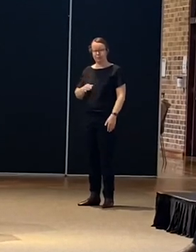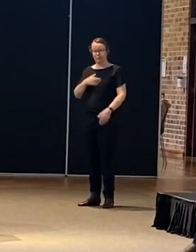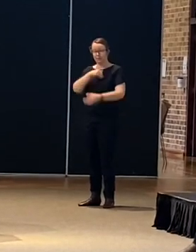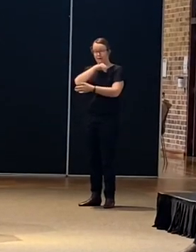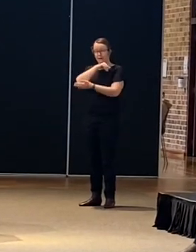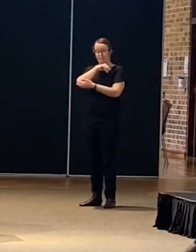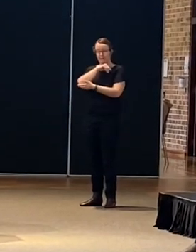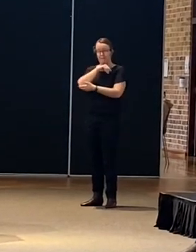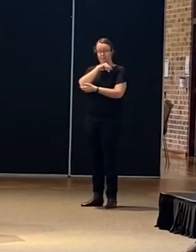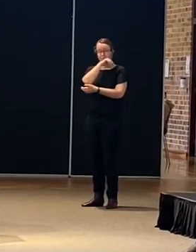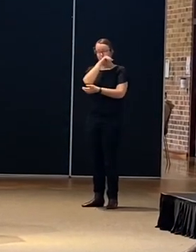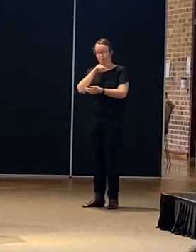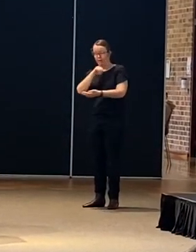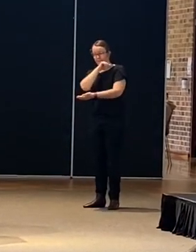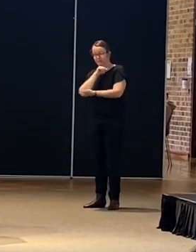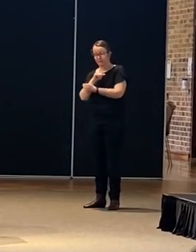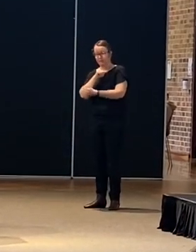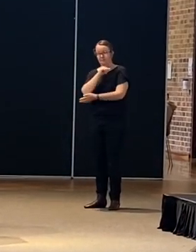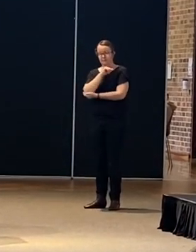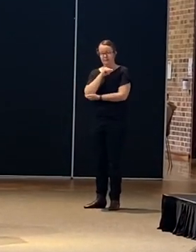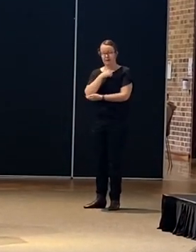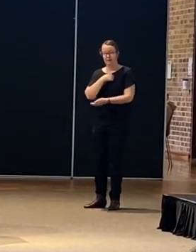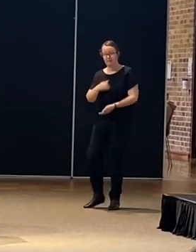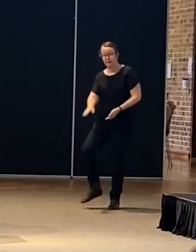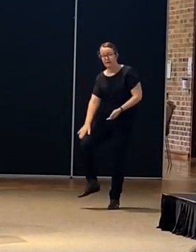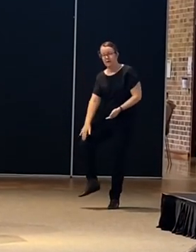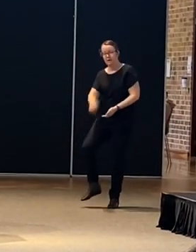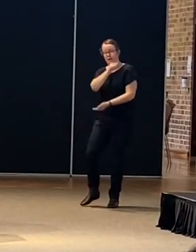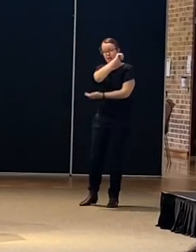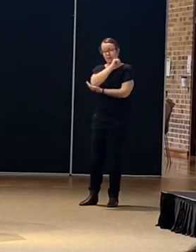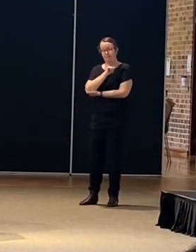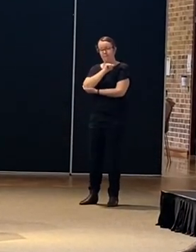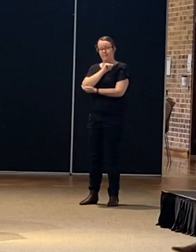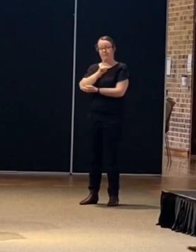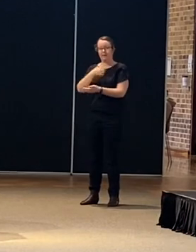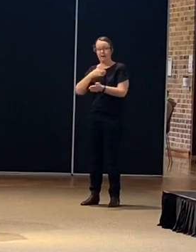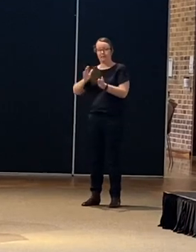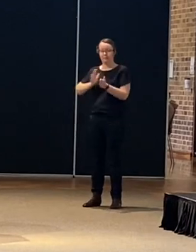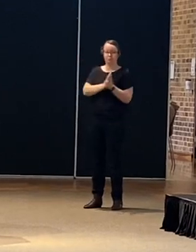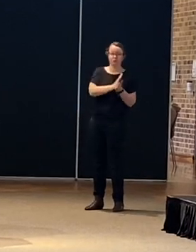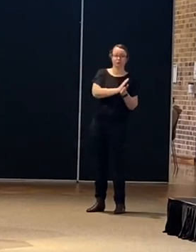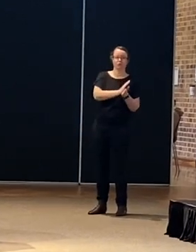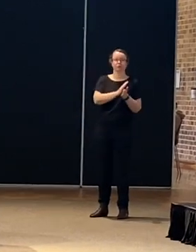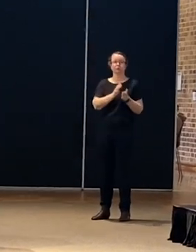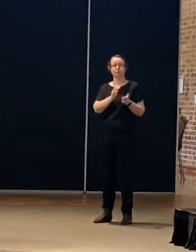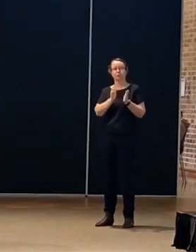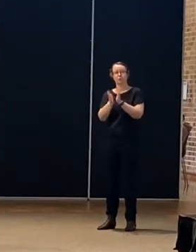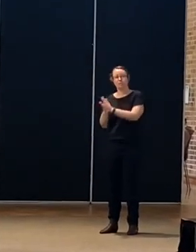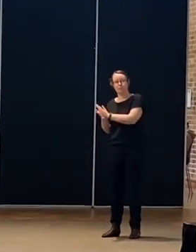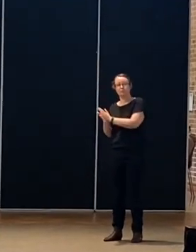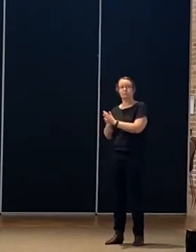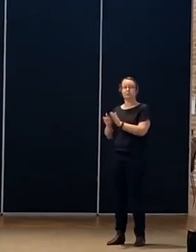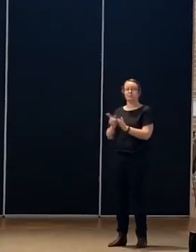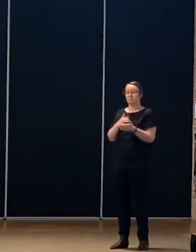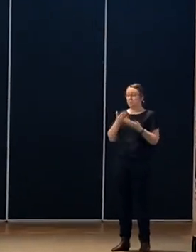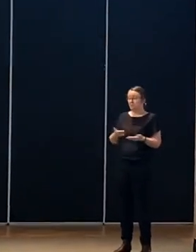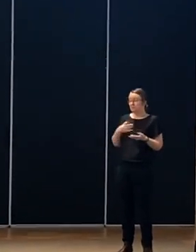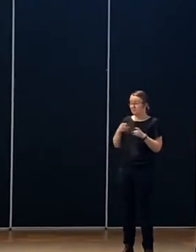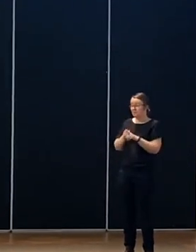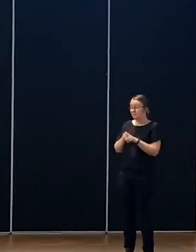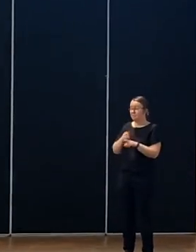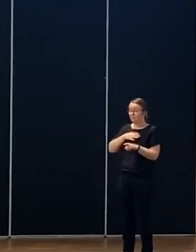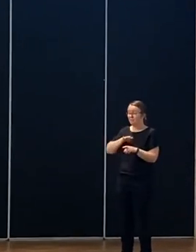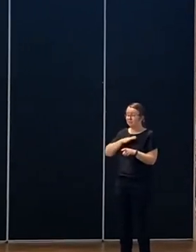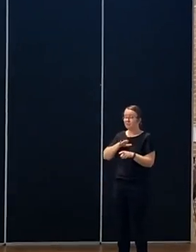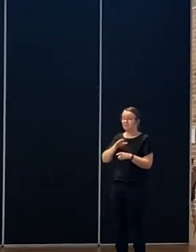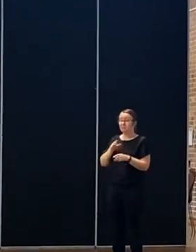elbow against my knee and my palm like a straight pole, and I push in. And that gets that same satisfaction, so I stop hurting